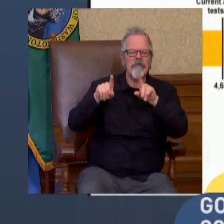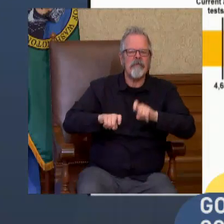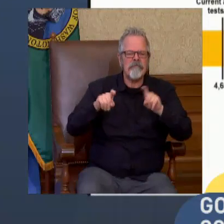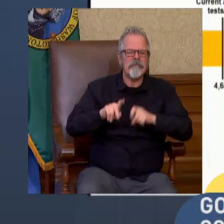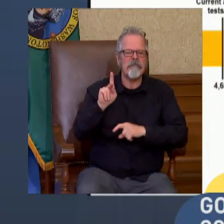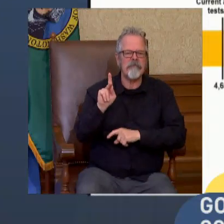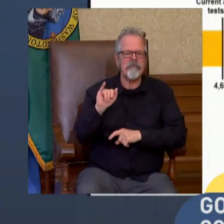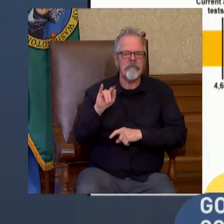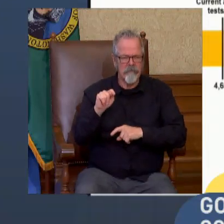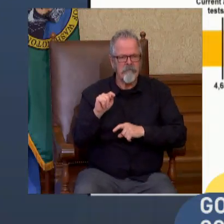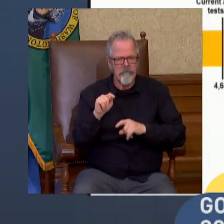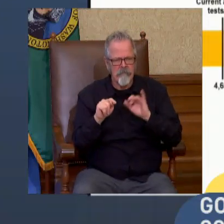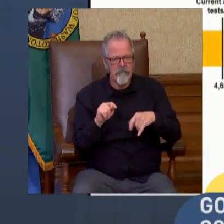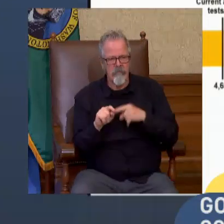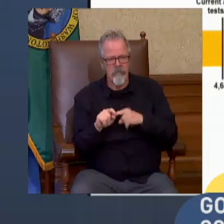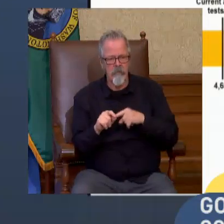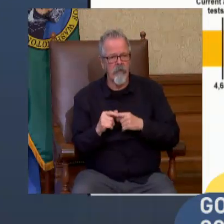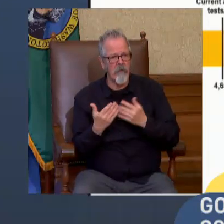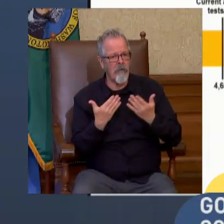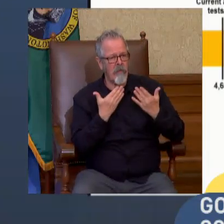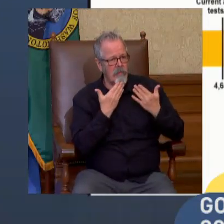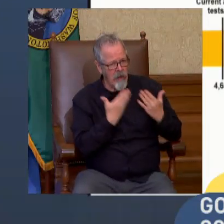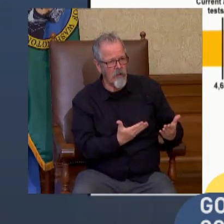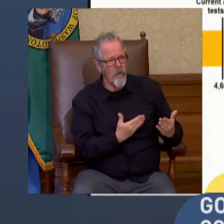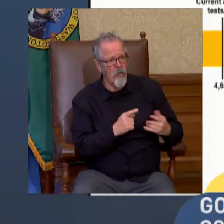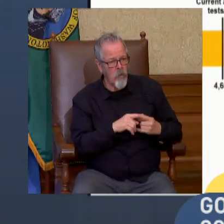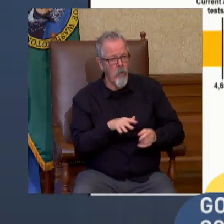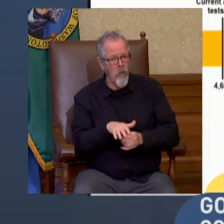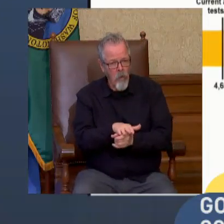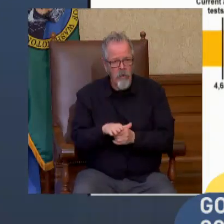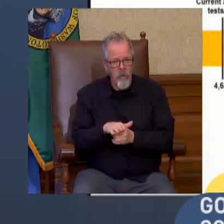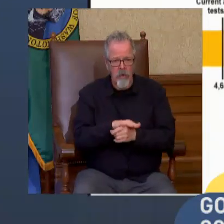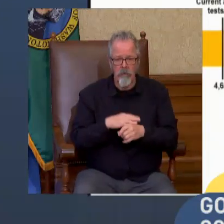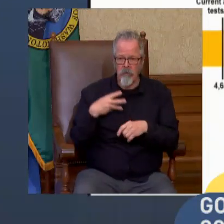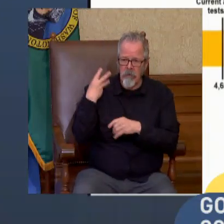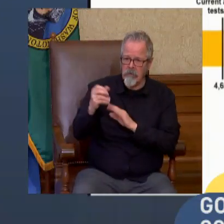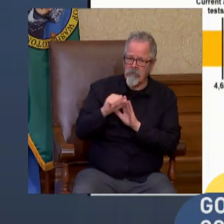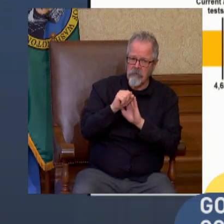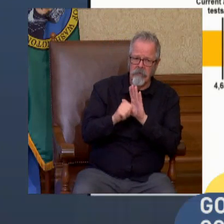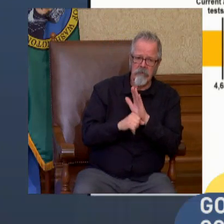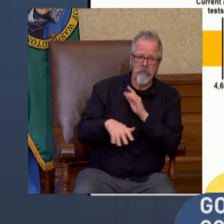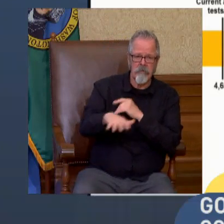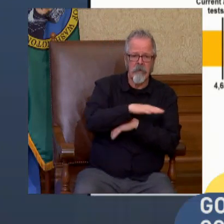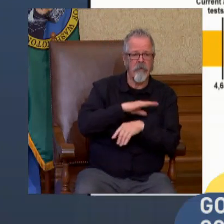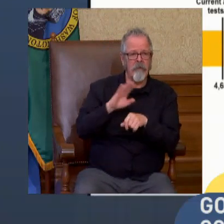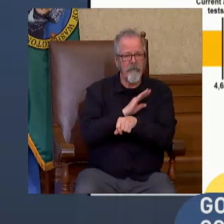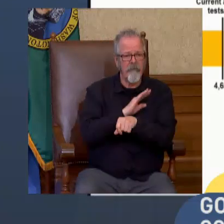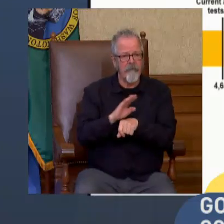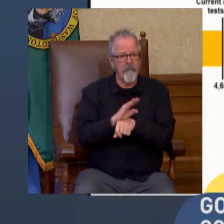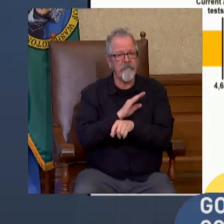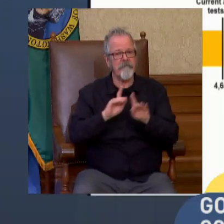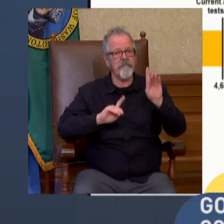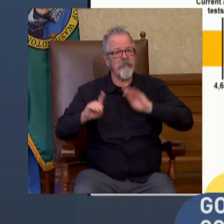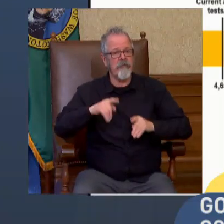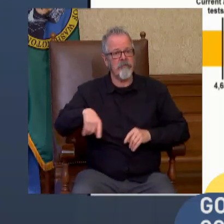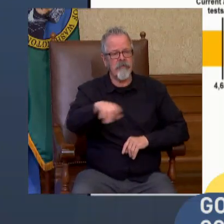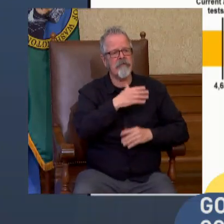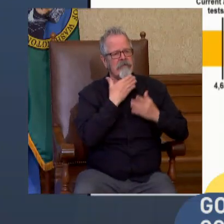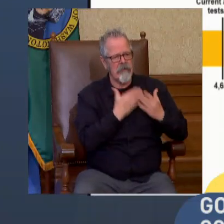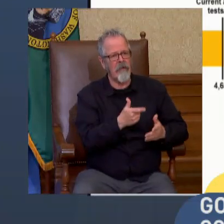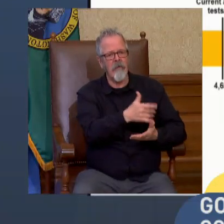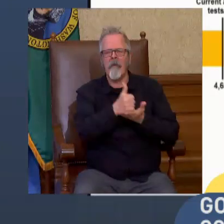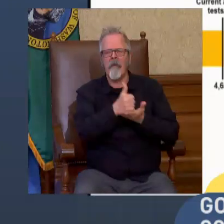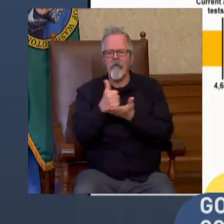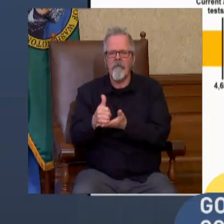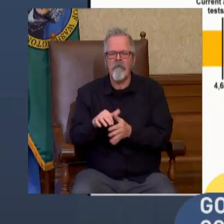some help from some local business people that have helped us find some access, but we need a guaranteed long-term